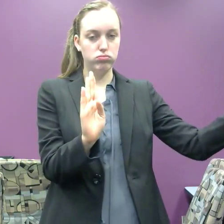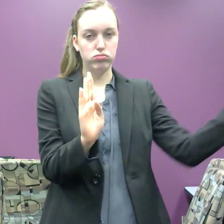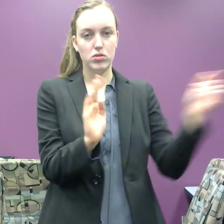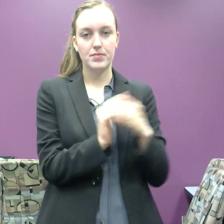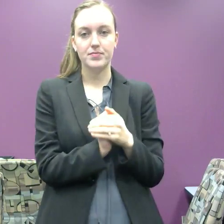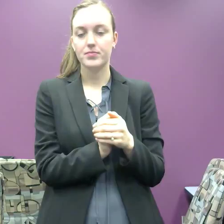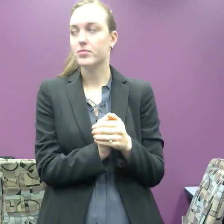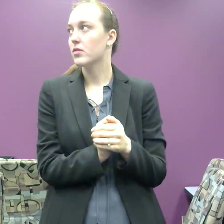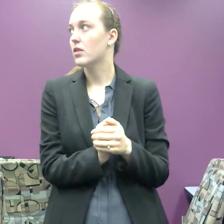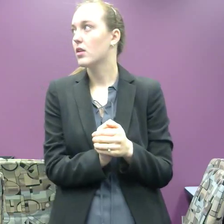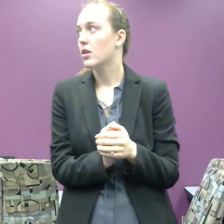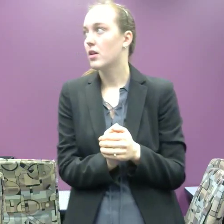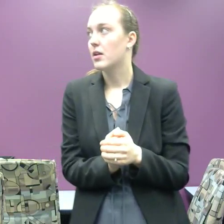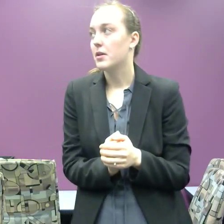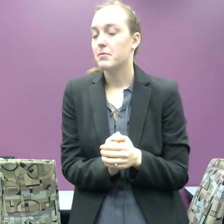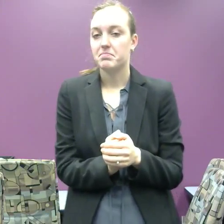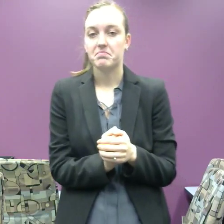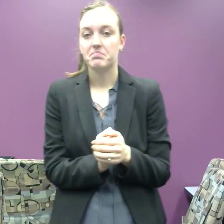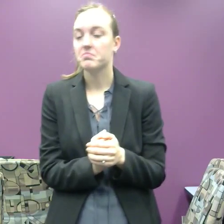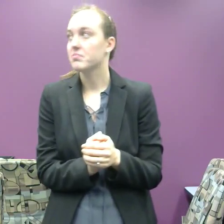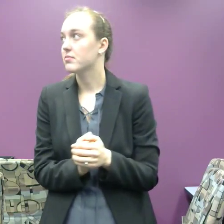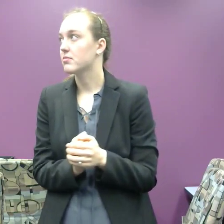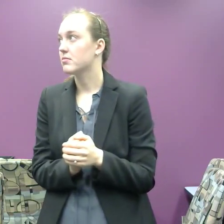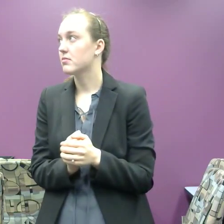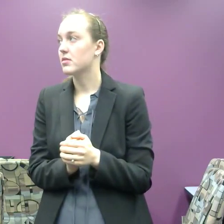that is called a set of natural numbers.